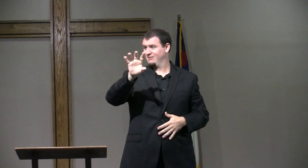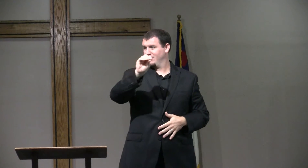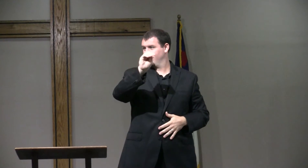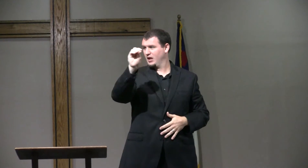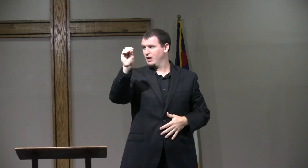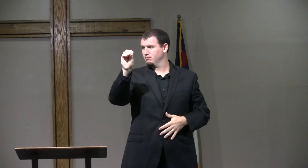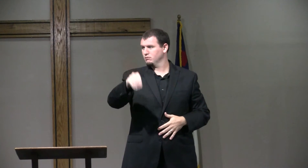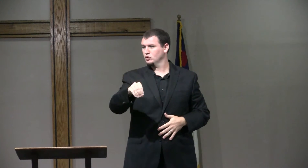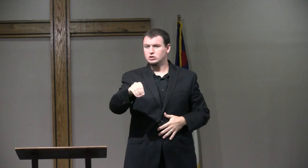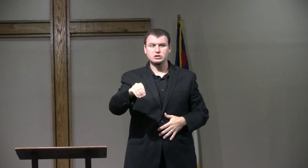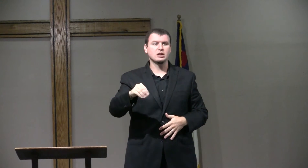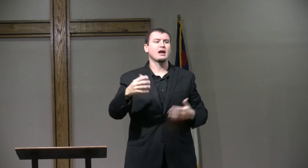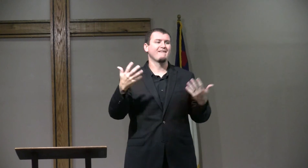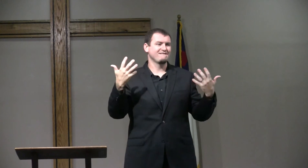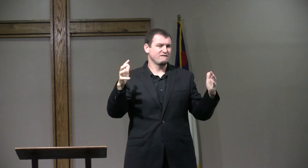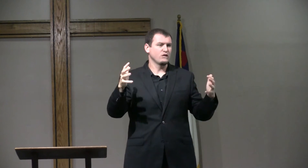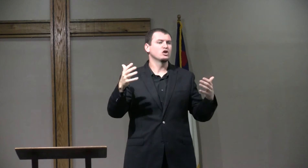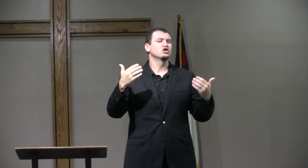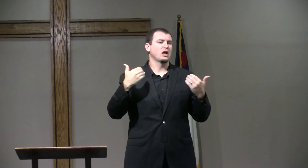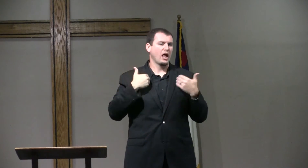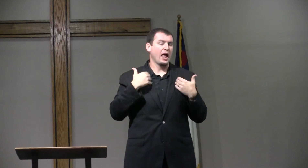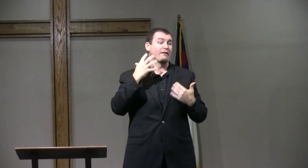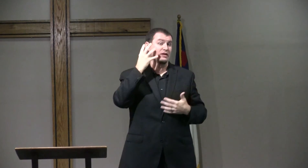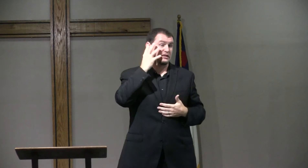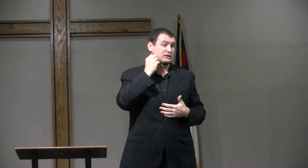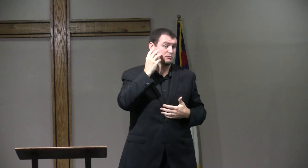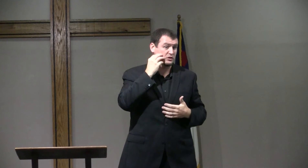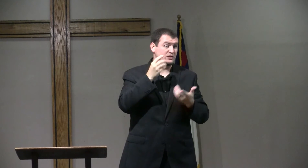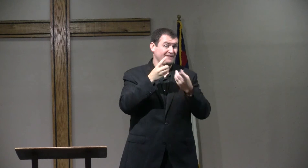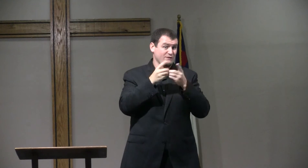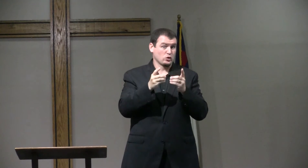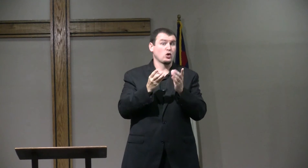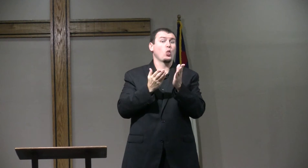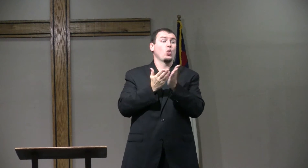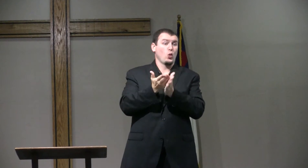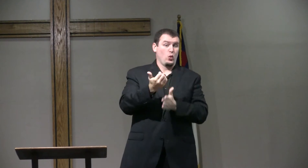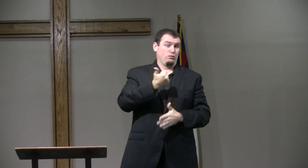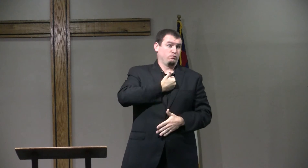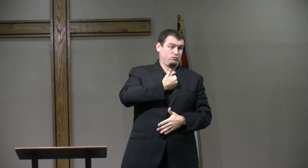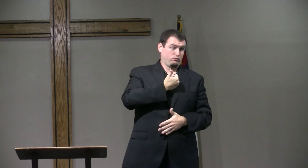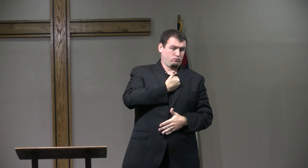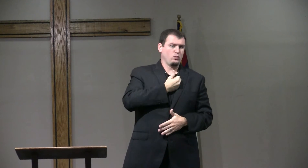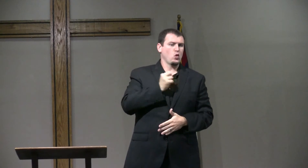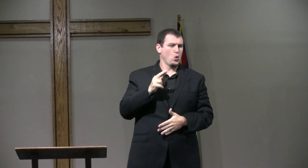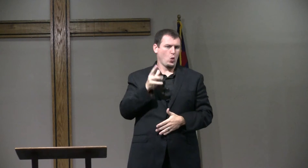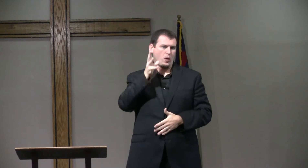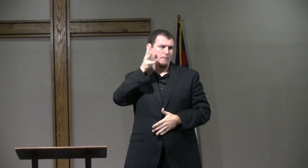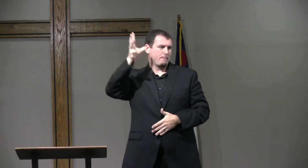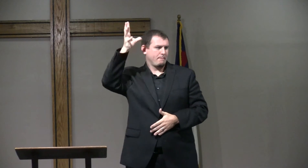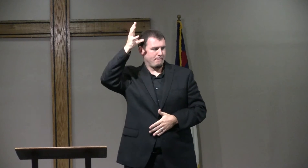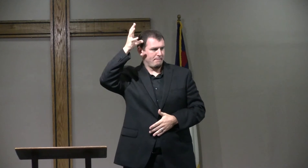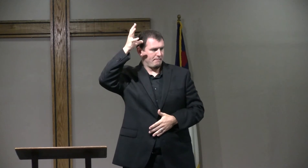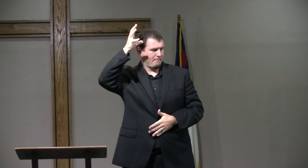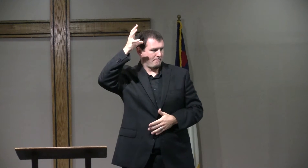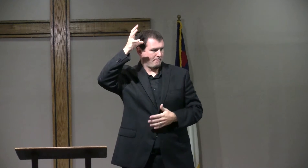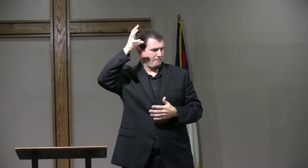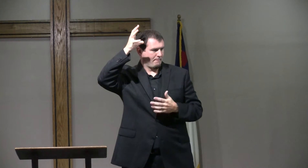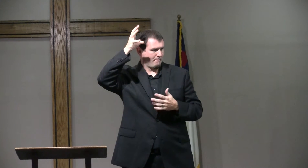extreme. They say it's about 75% have experienced divorce, have